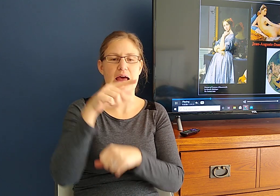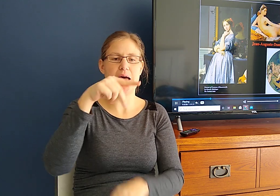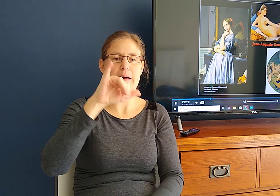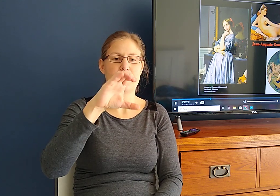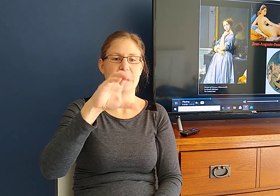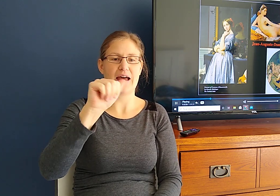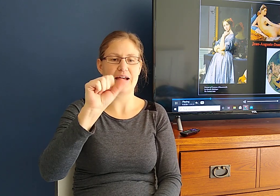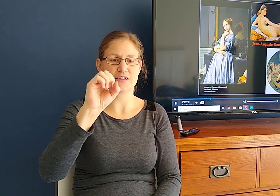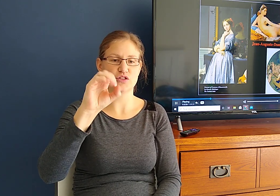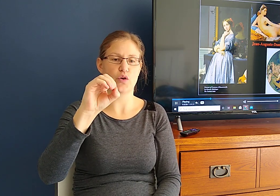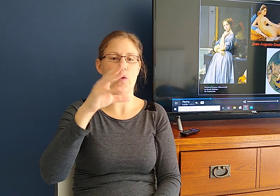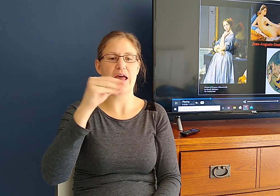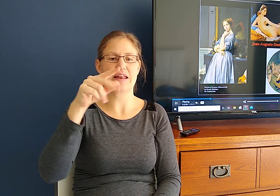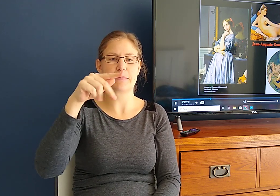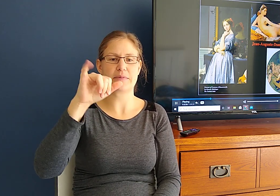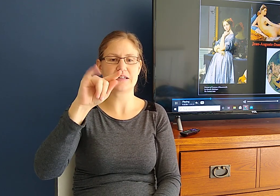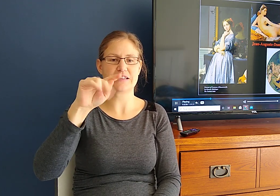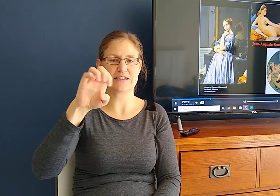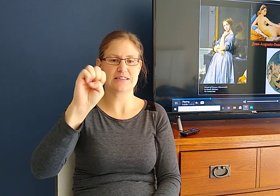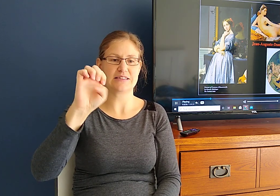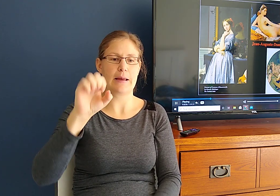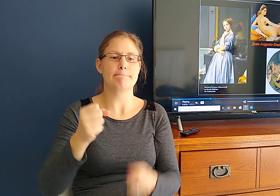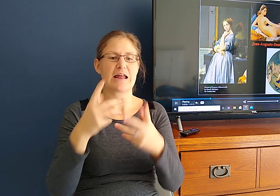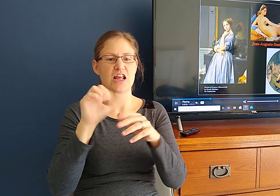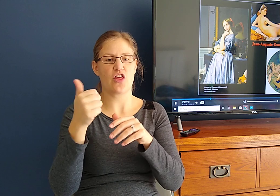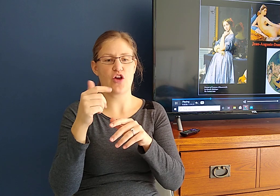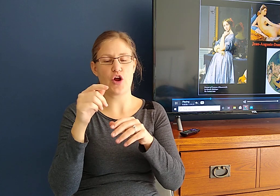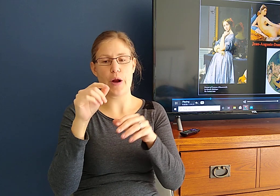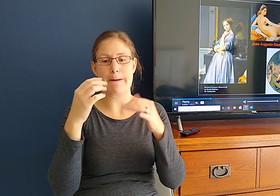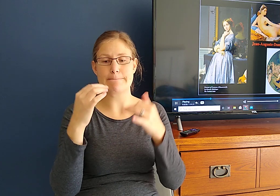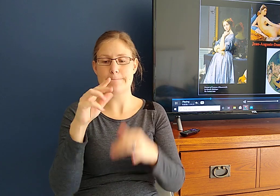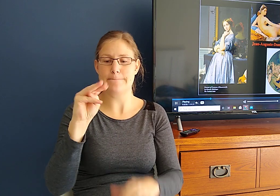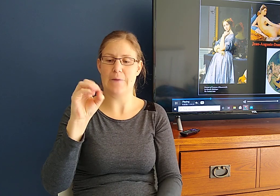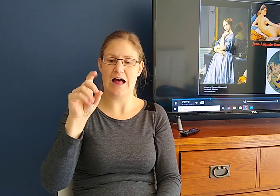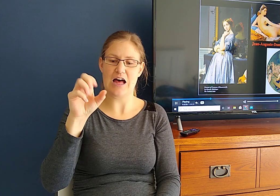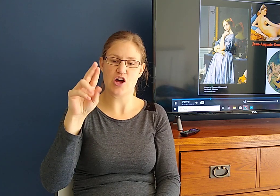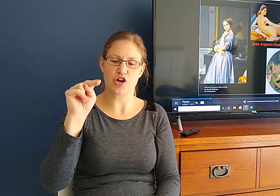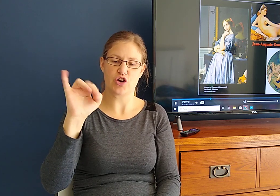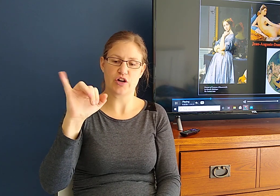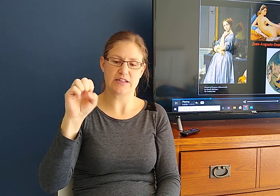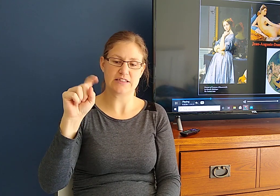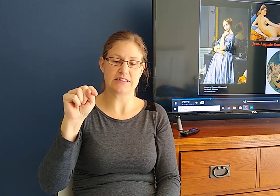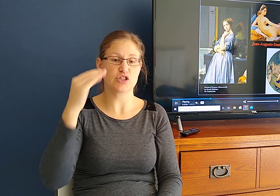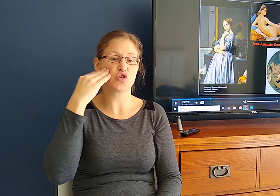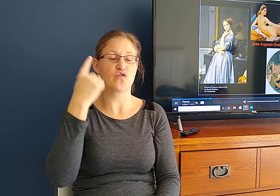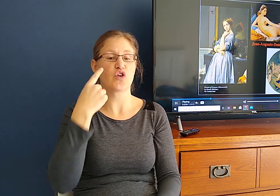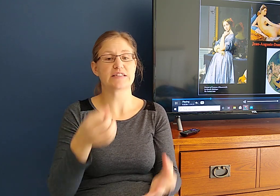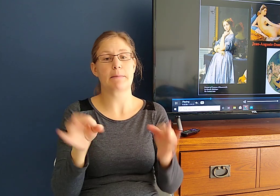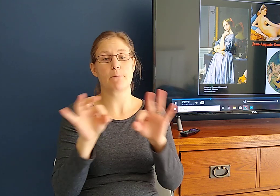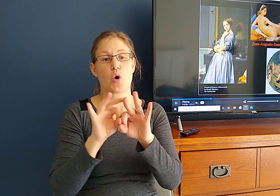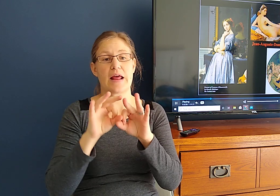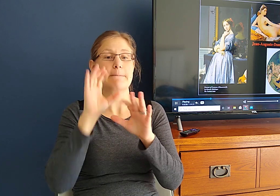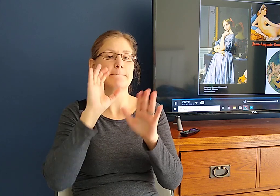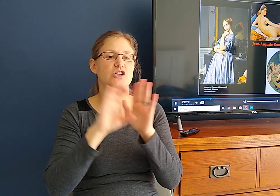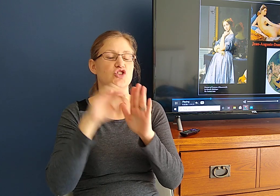other modernists. He's known for his important portraits of women. We see the Turkish